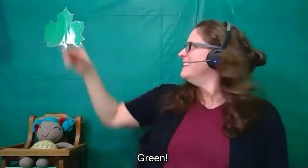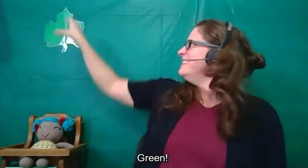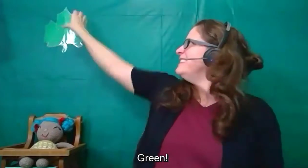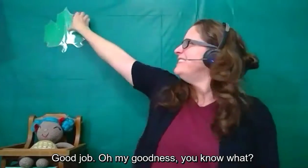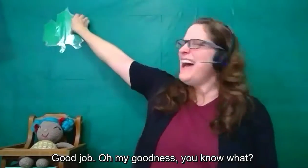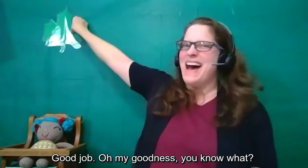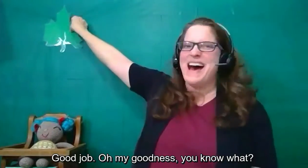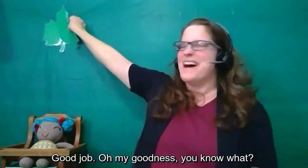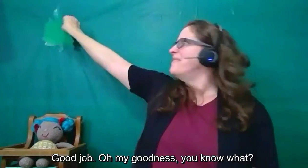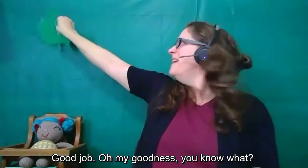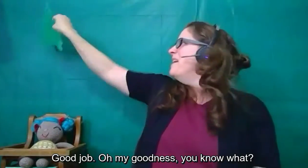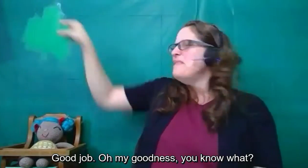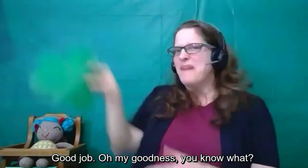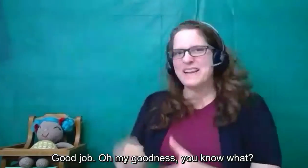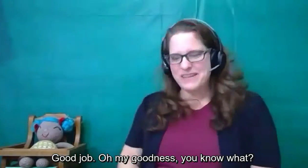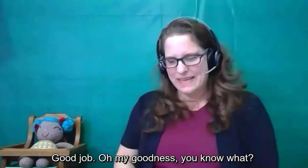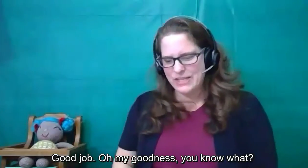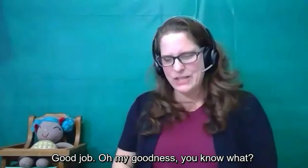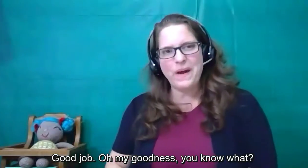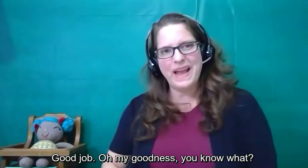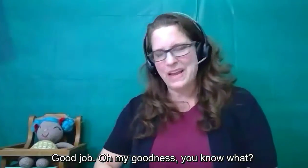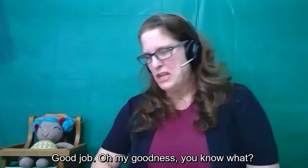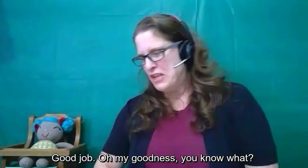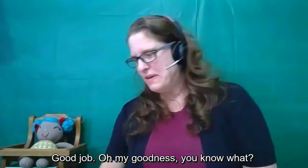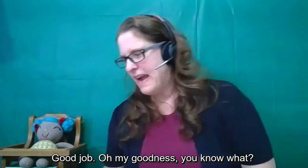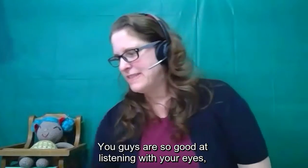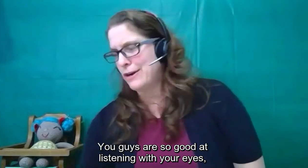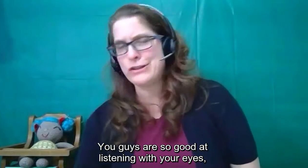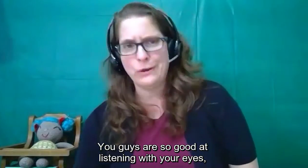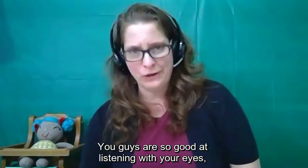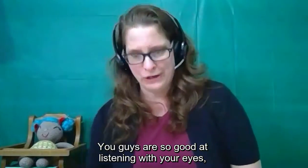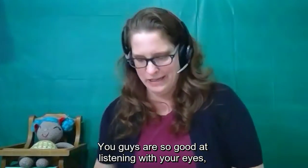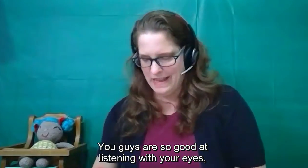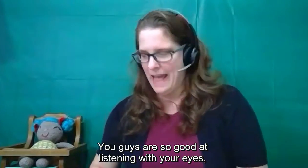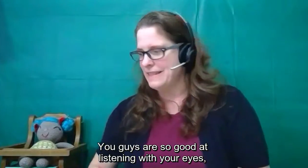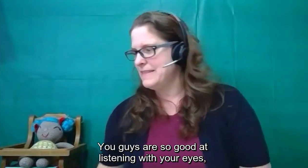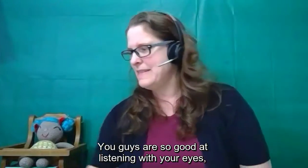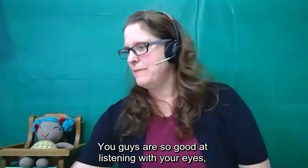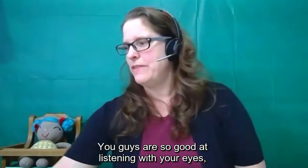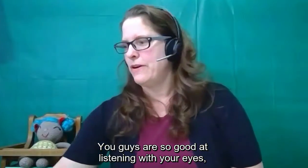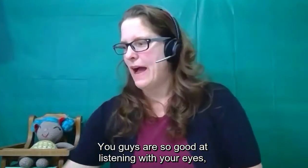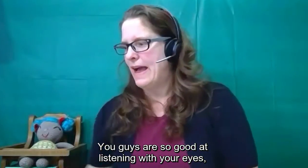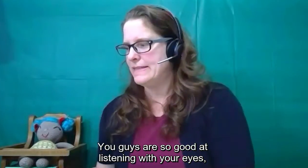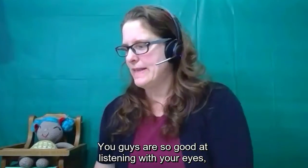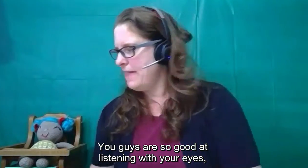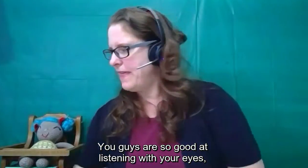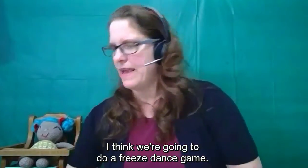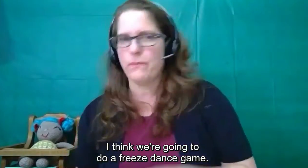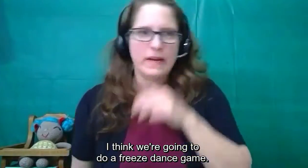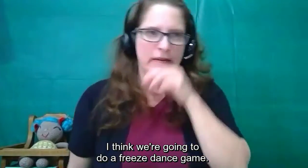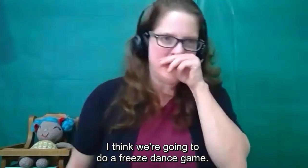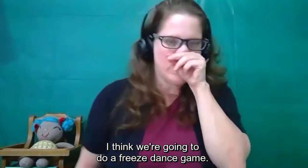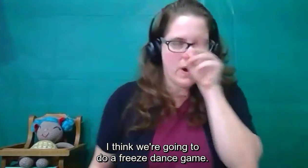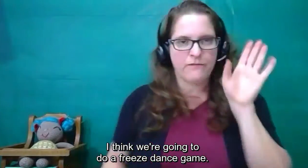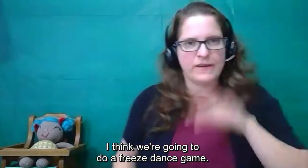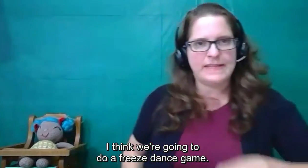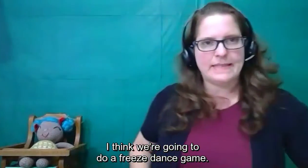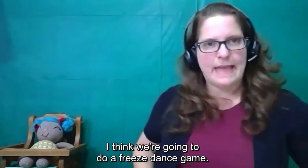Green. Good job. Oh my goodness. You know what? You guys are so good at listening with your eyes. I think we're going to do a freeze dance